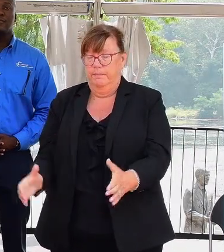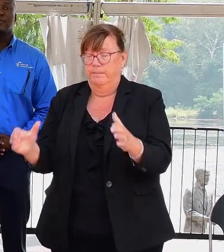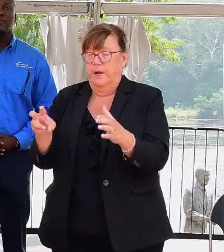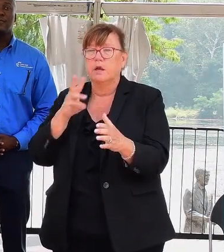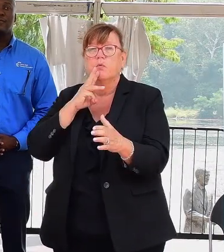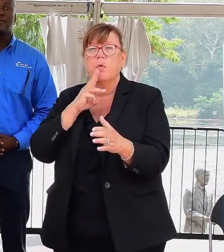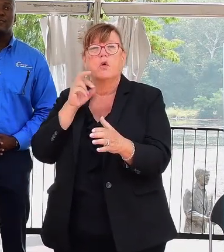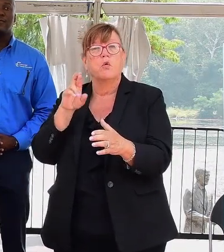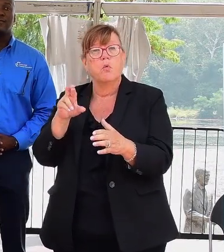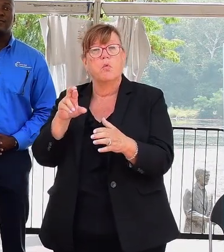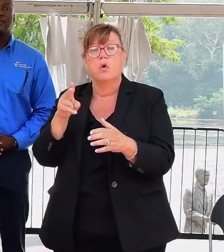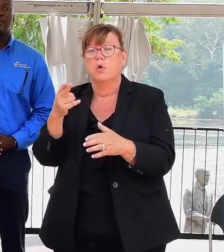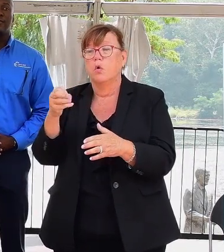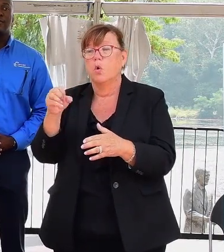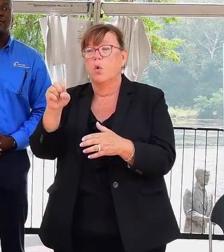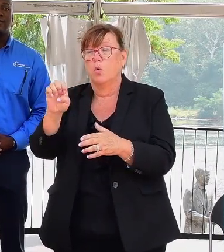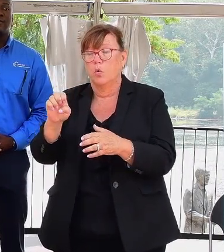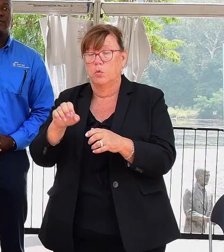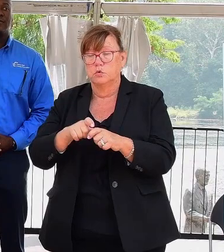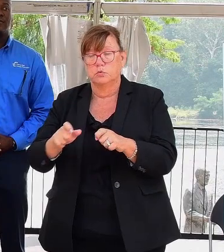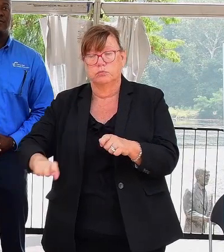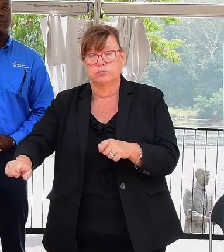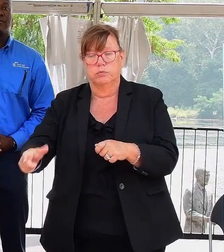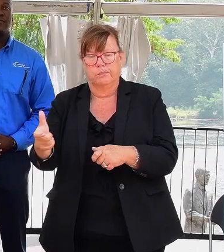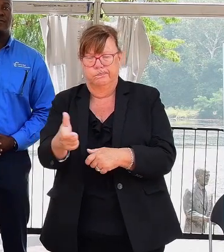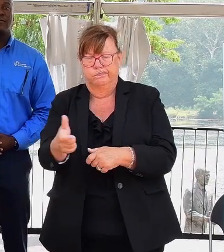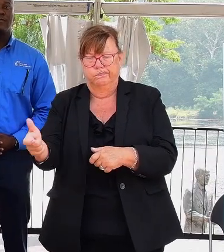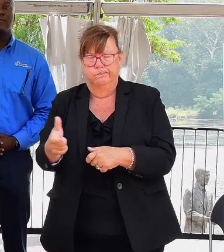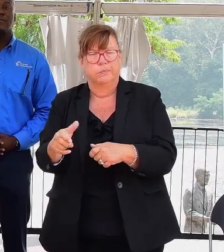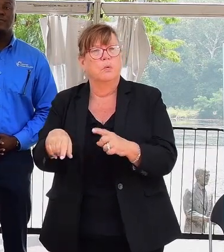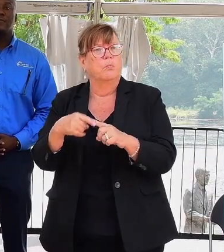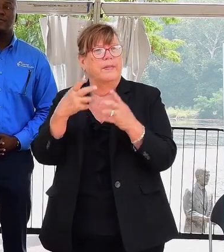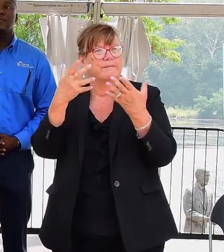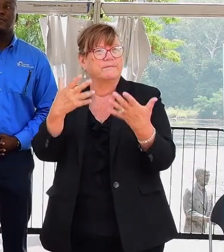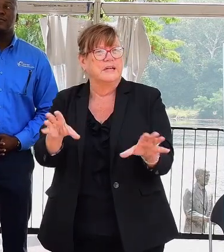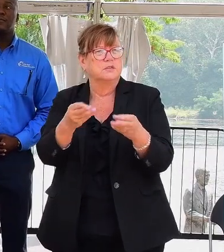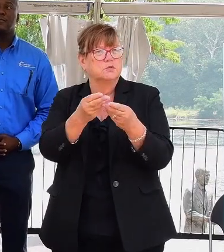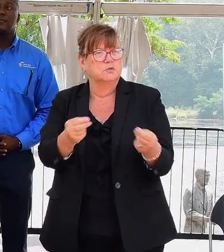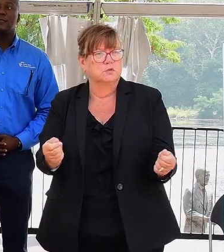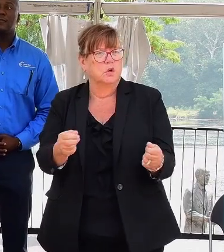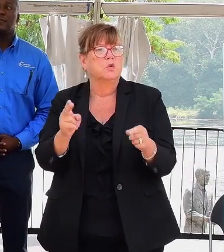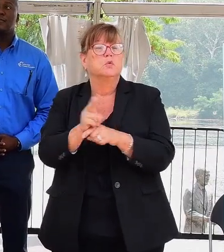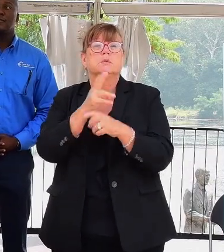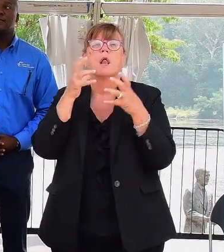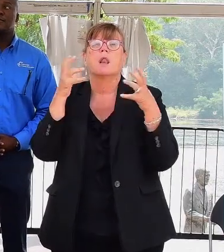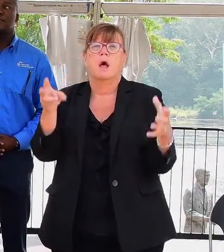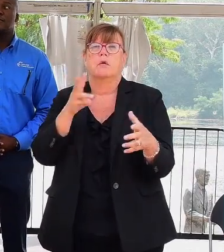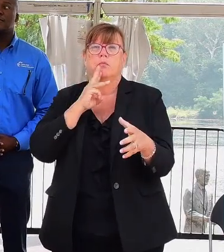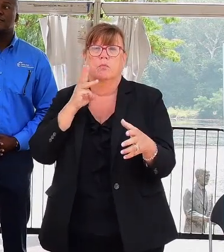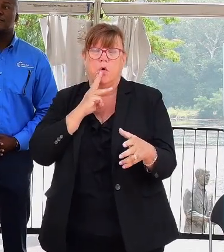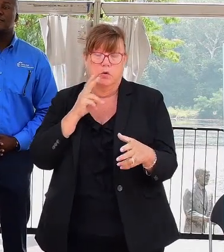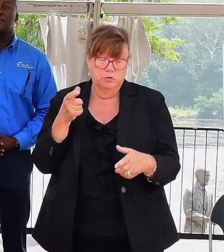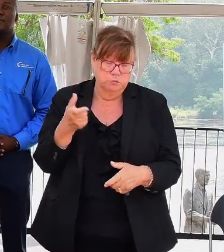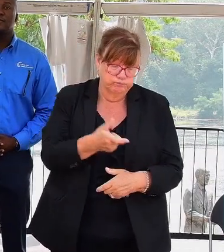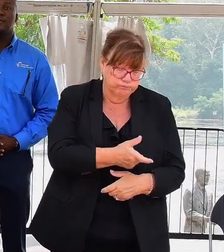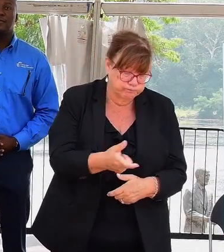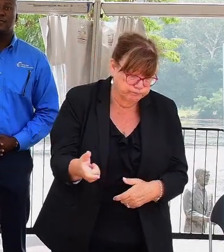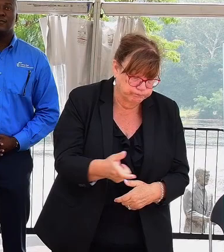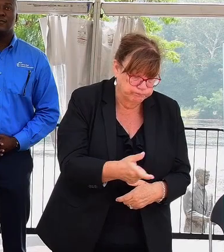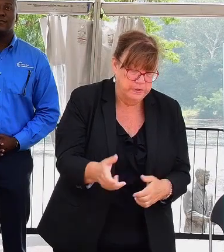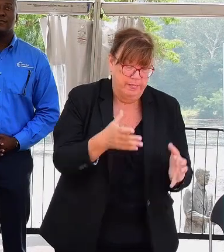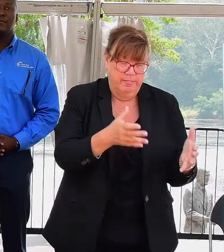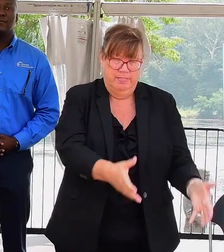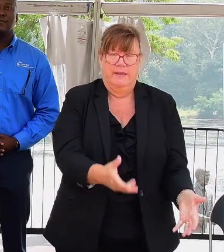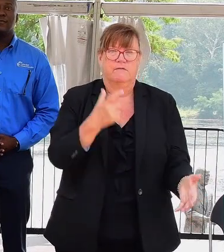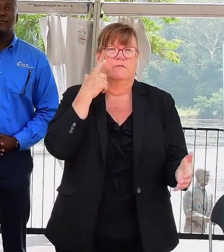a garden hose nearby. Douse used fireworks with significant amounts of water and leave them for several